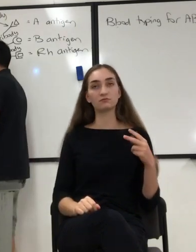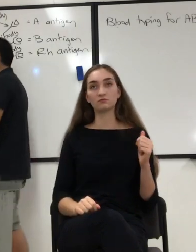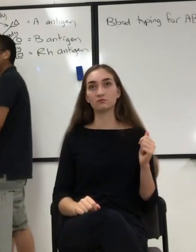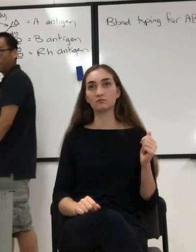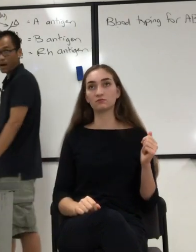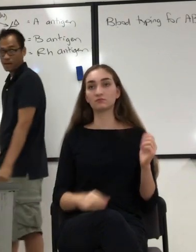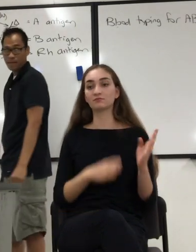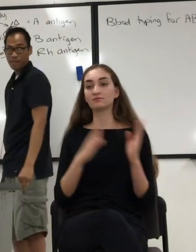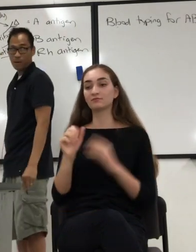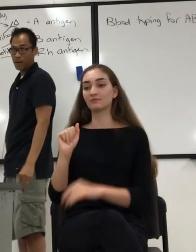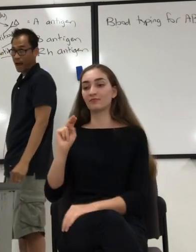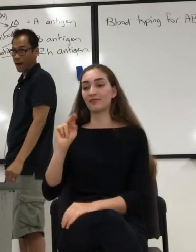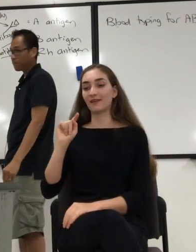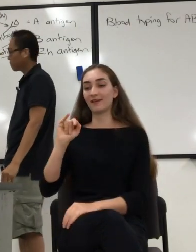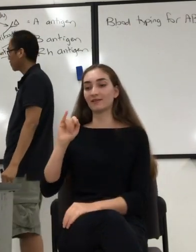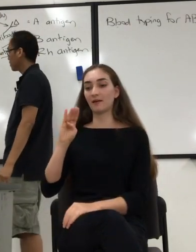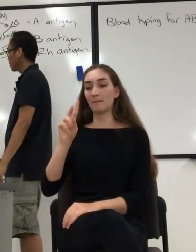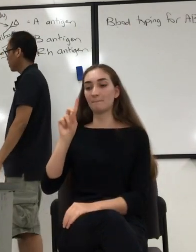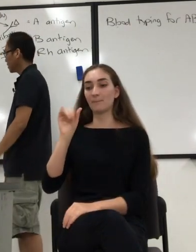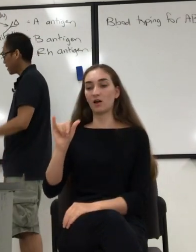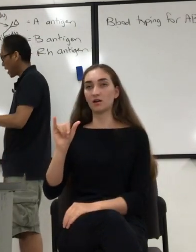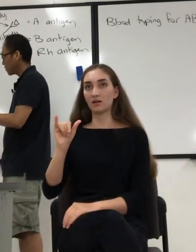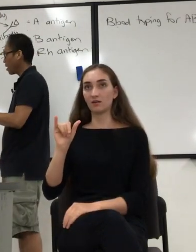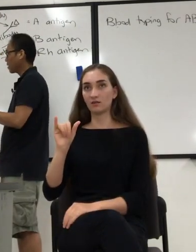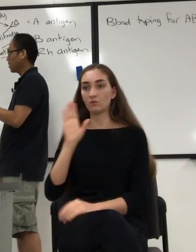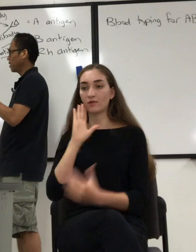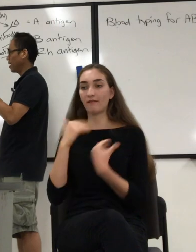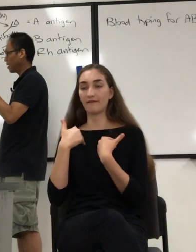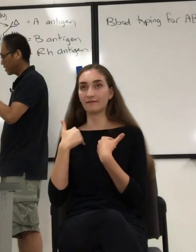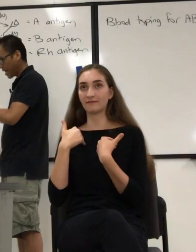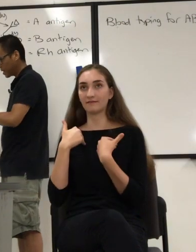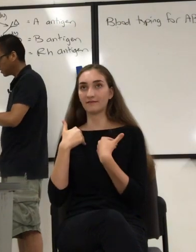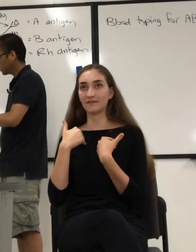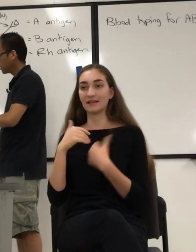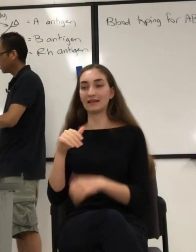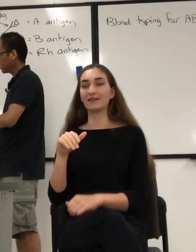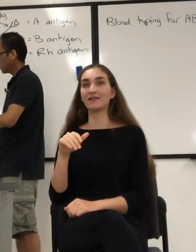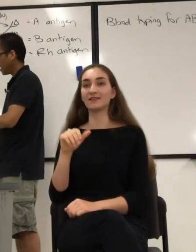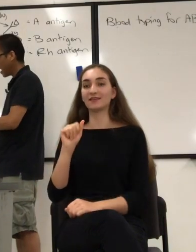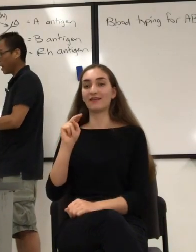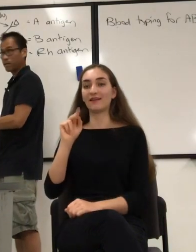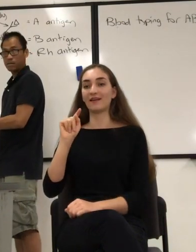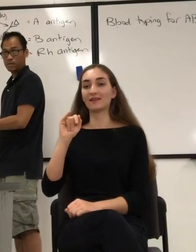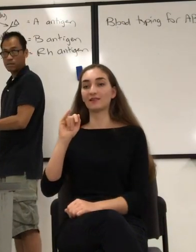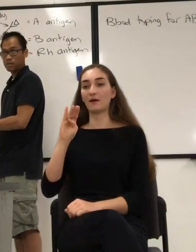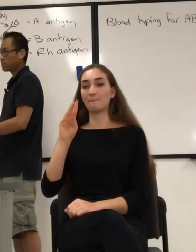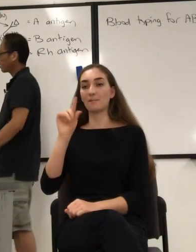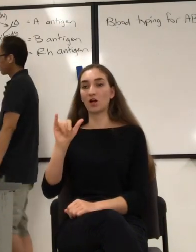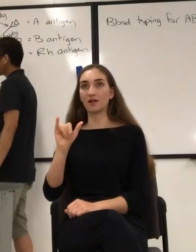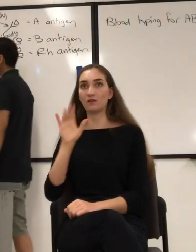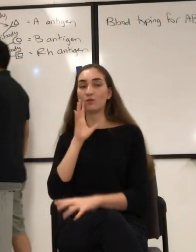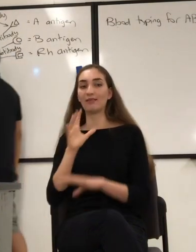And the antibody that they would have is the antibody against A.